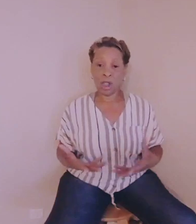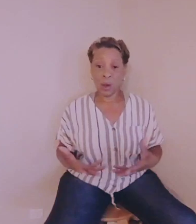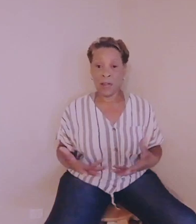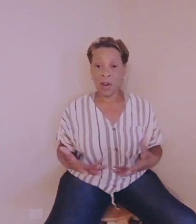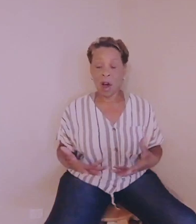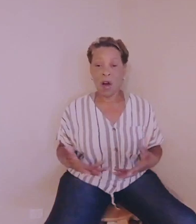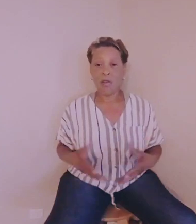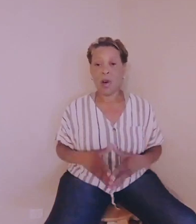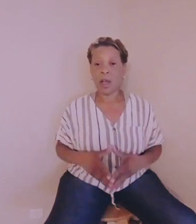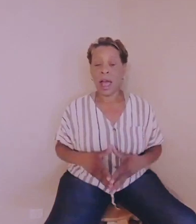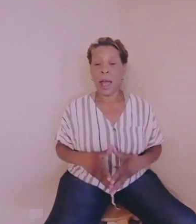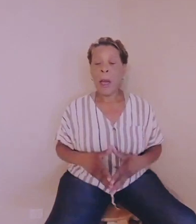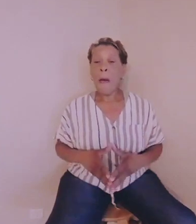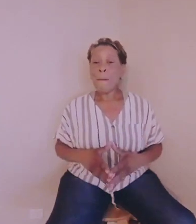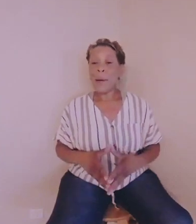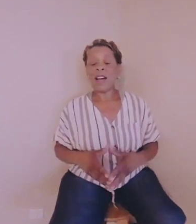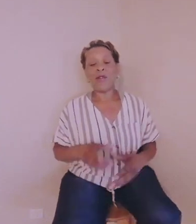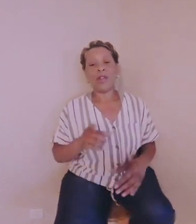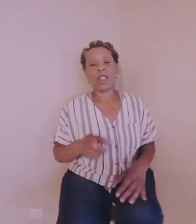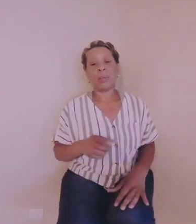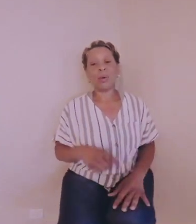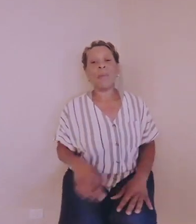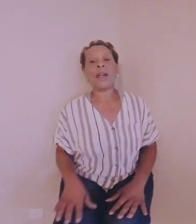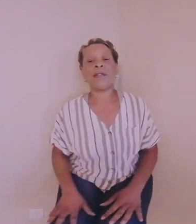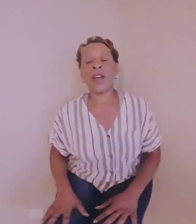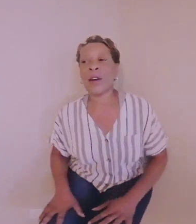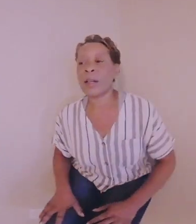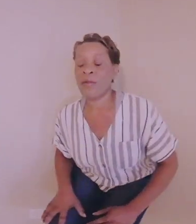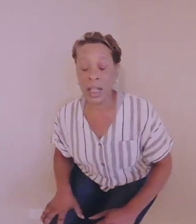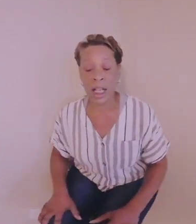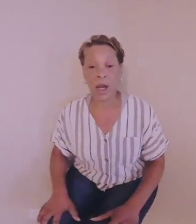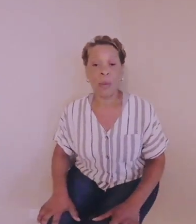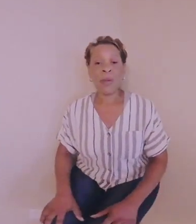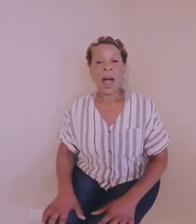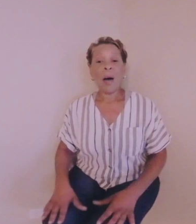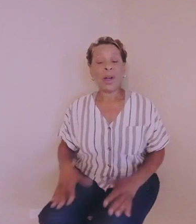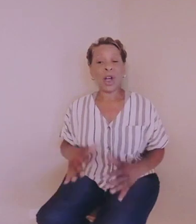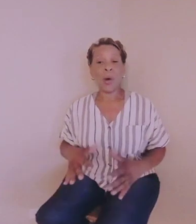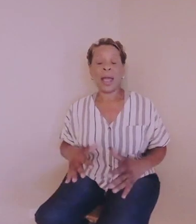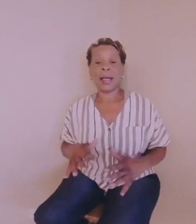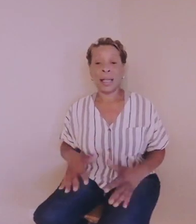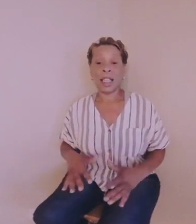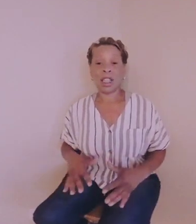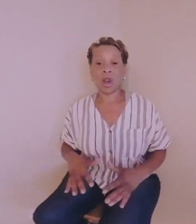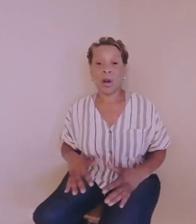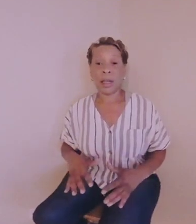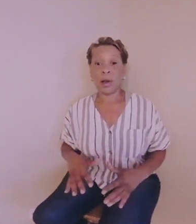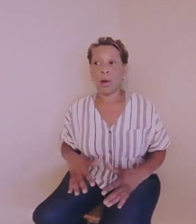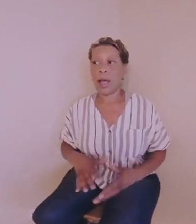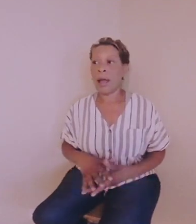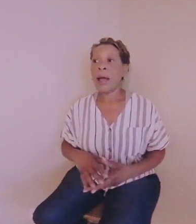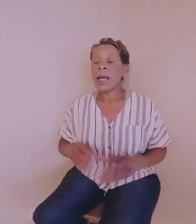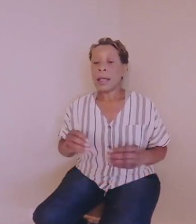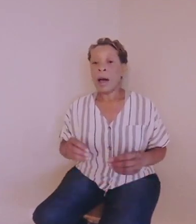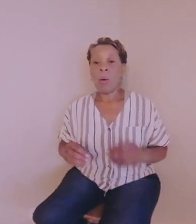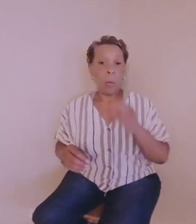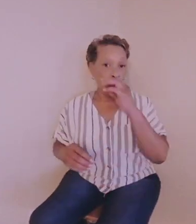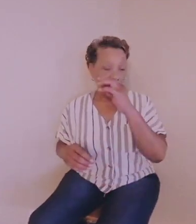to evolve, okay? But for this premiere video, I want to go ahead and get started, okay? Now, what you